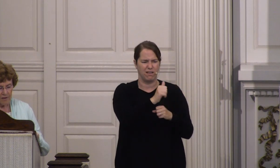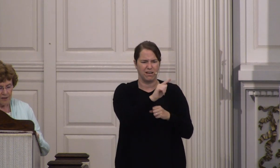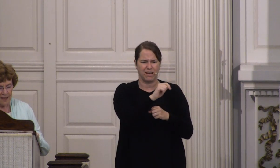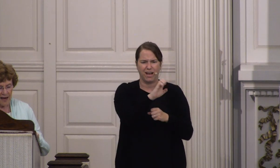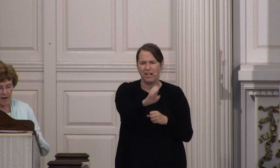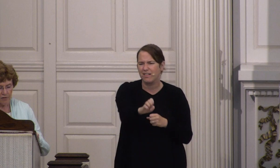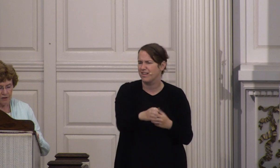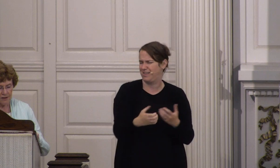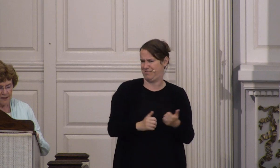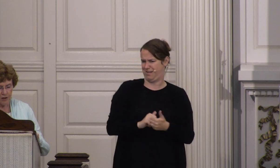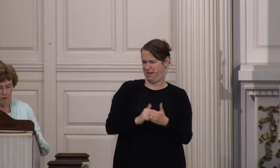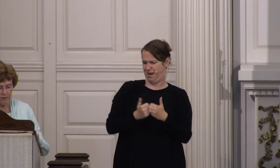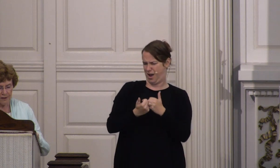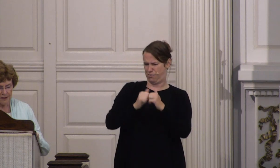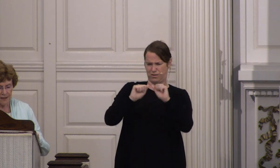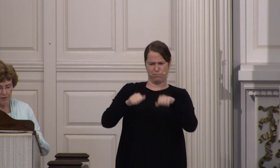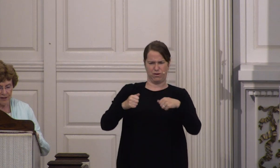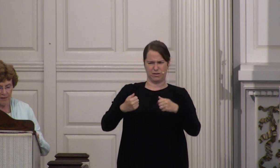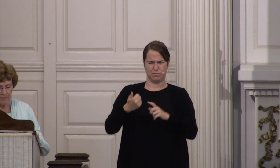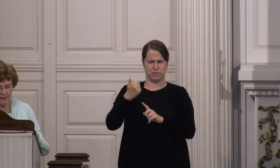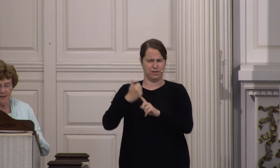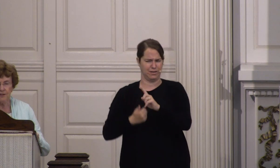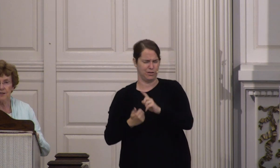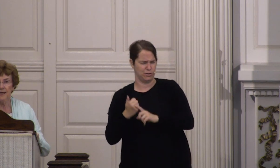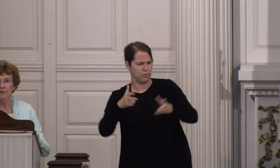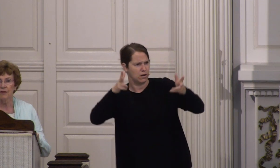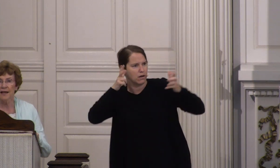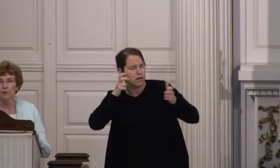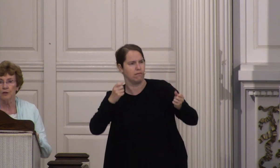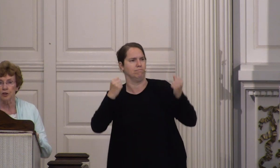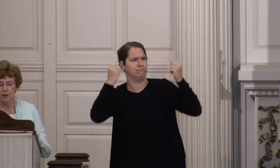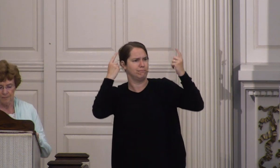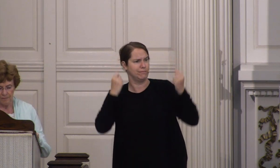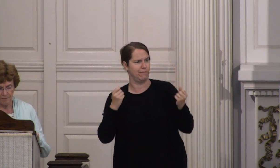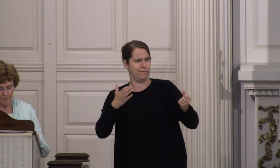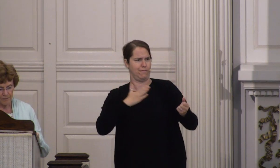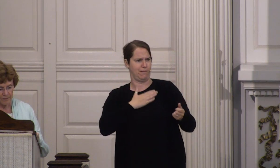Then how does each of us hear them in his native language?